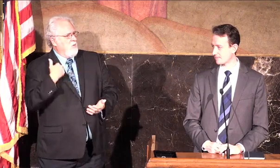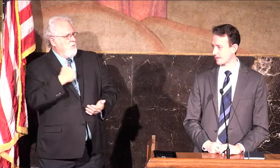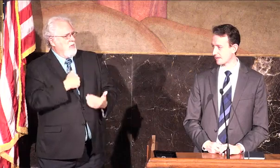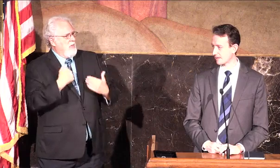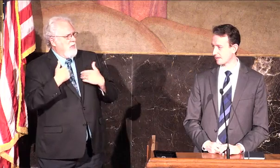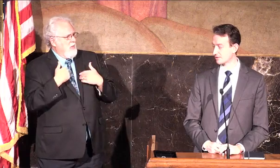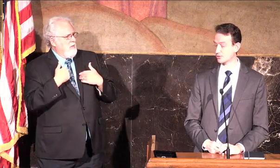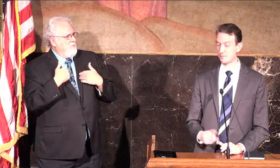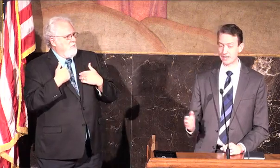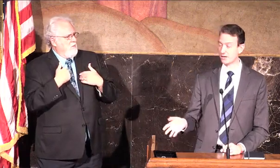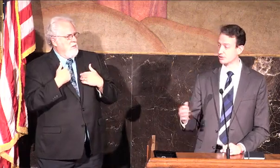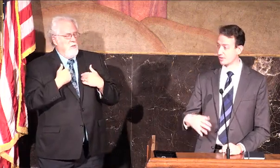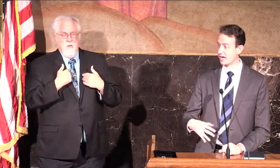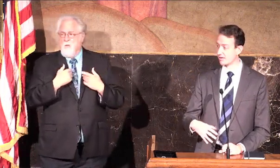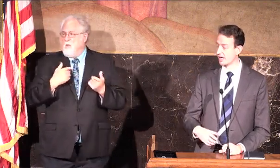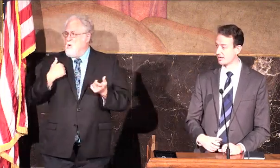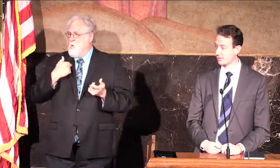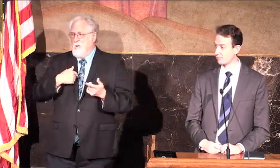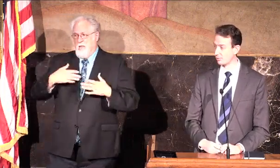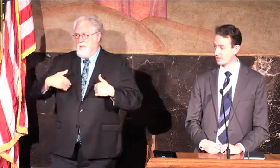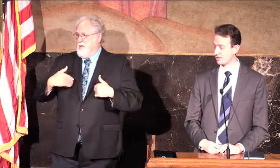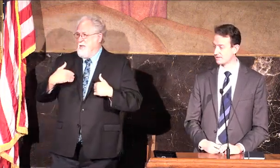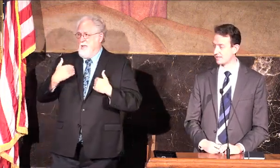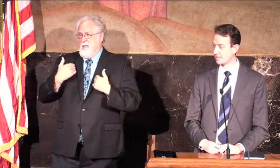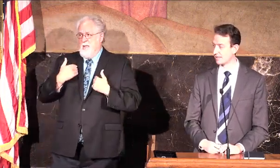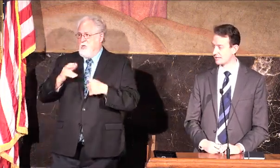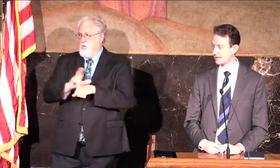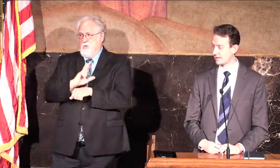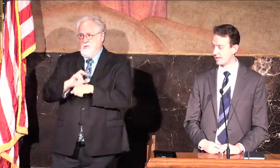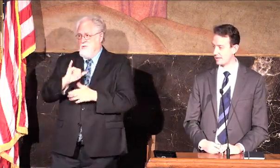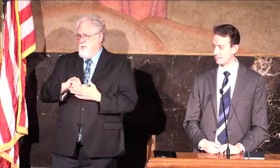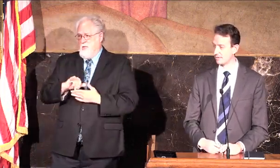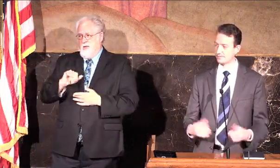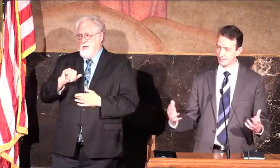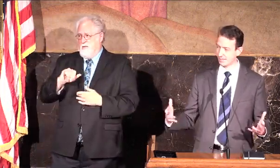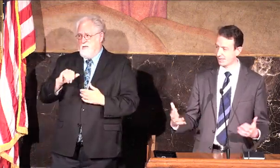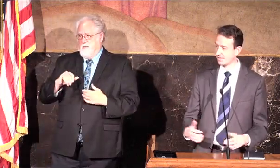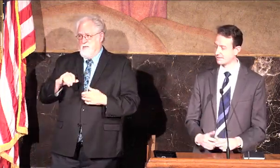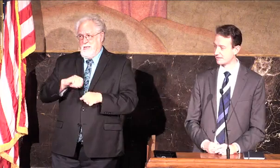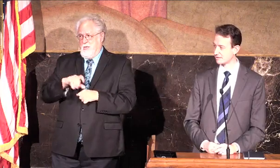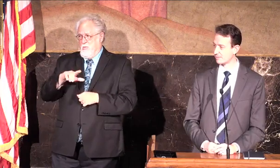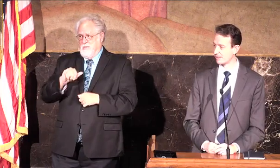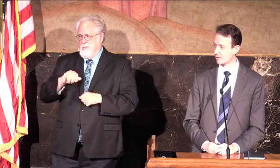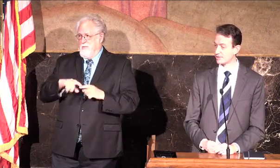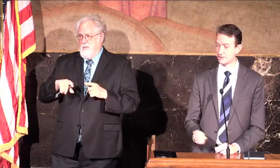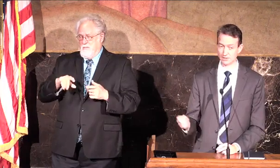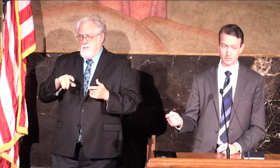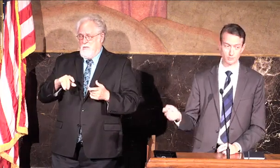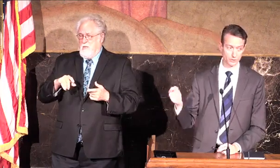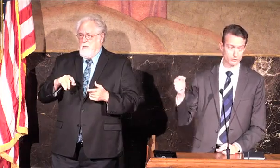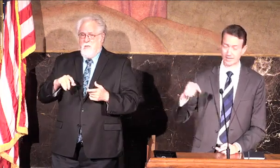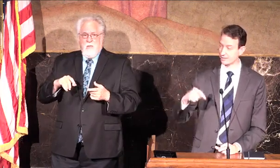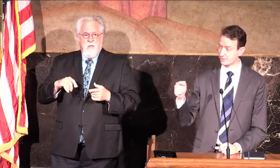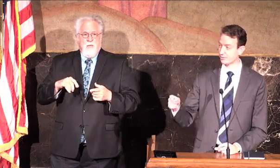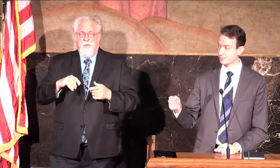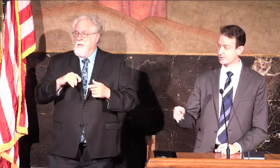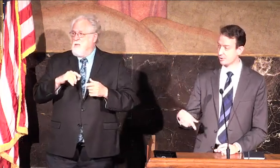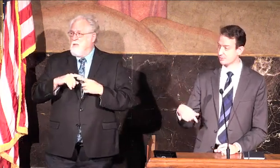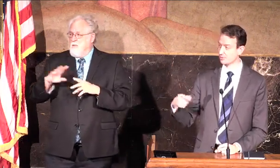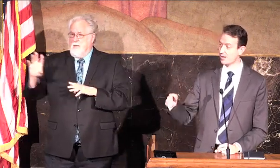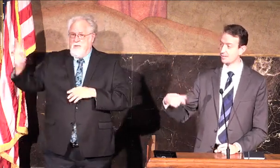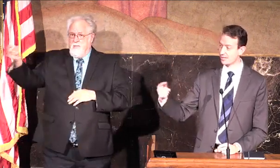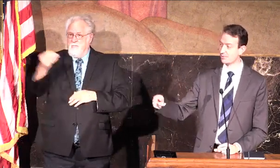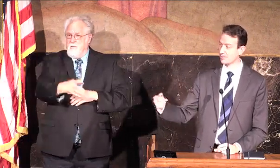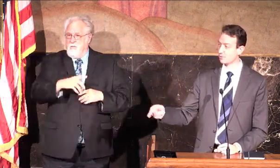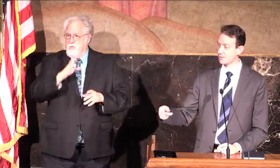in? So to my knowledge, we haven't had any deployed in the state yet, but again, that's to my knowledge. These are going to be deployed directly to the nursing